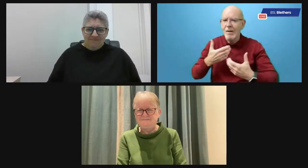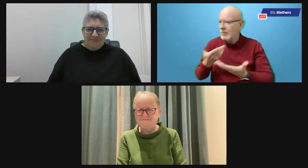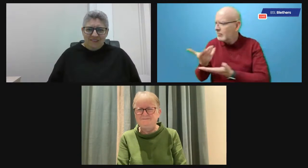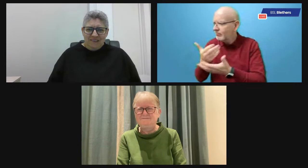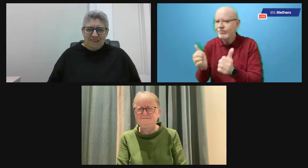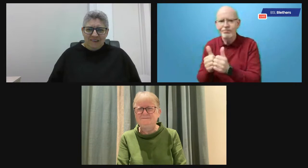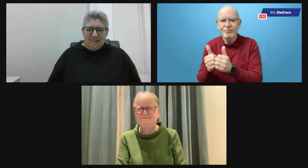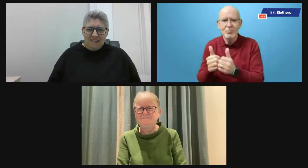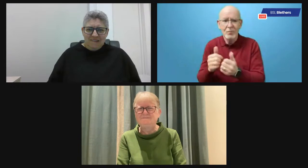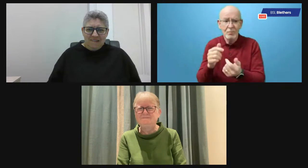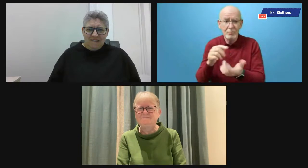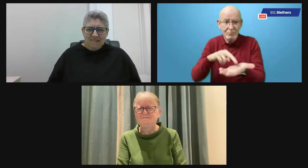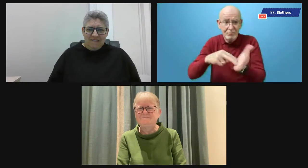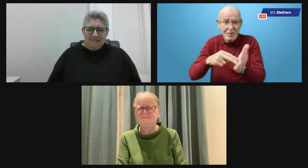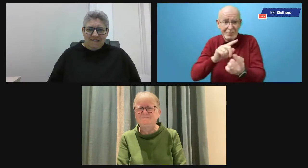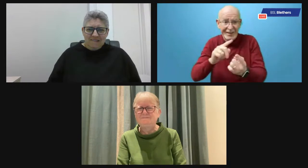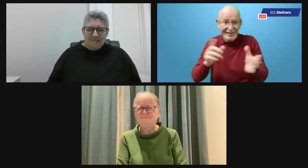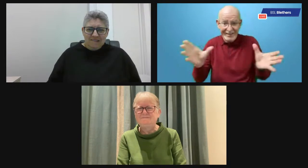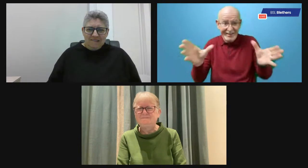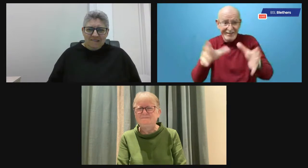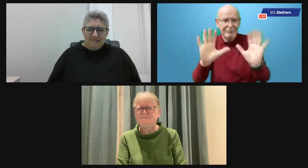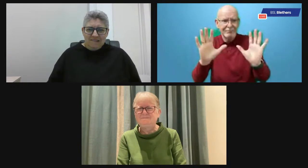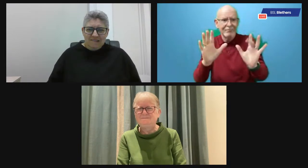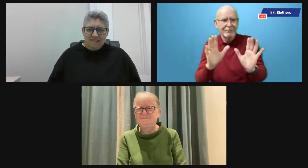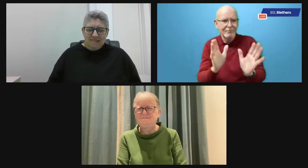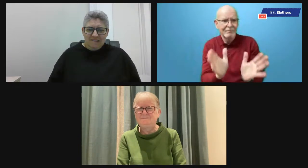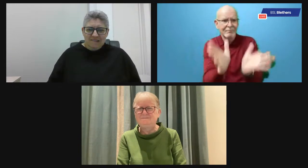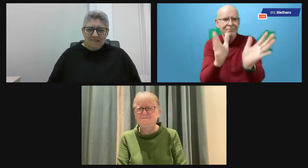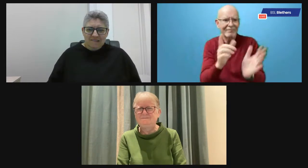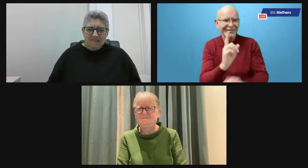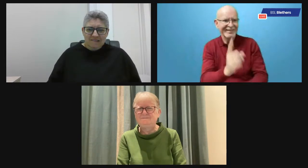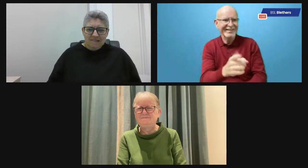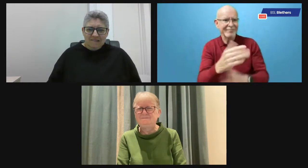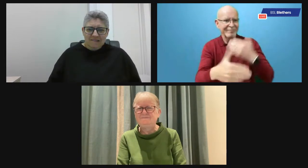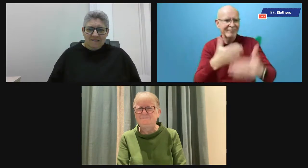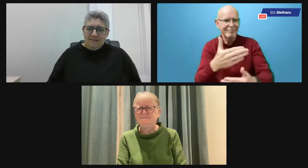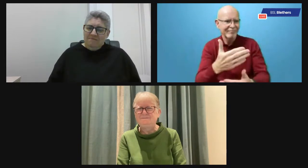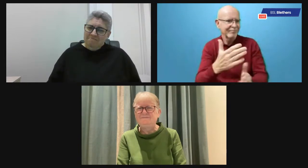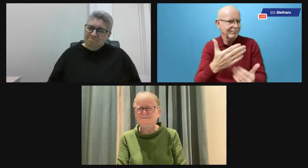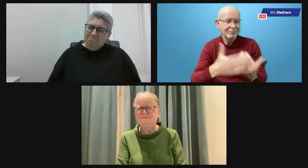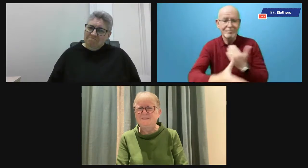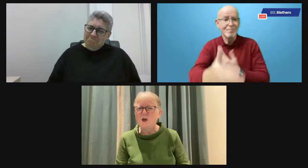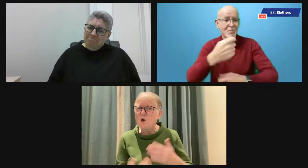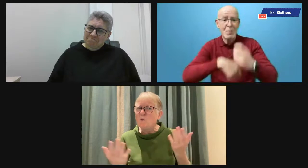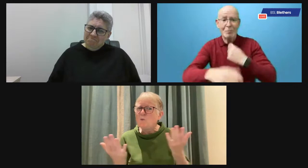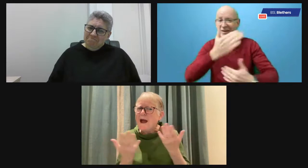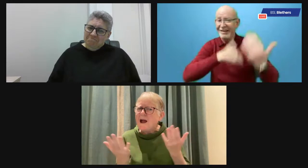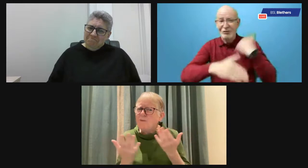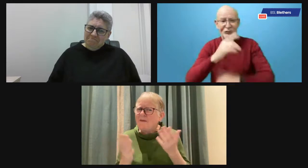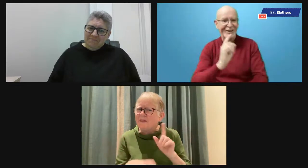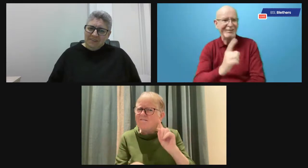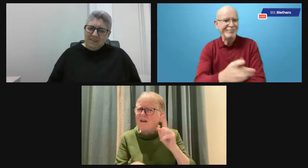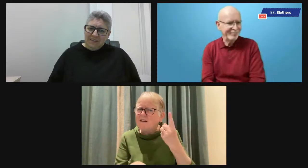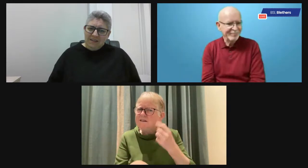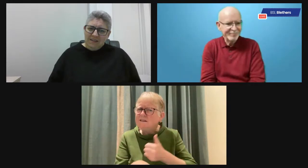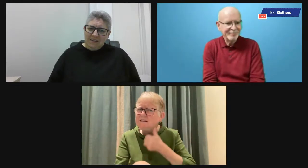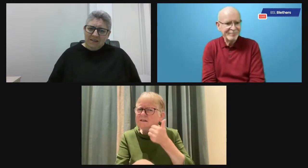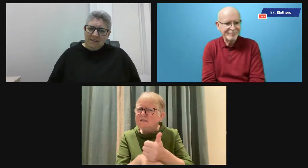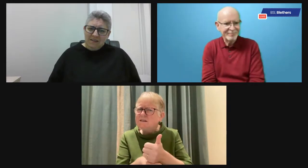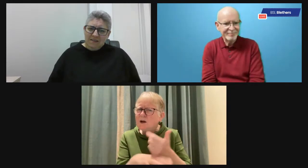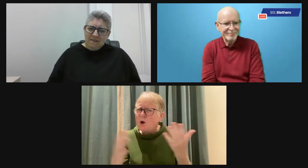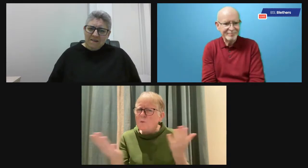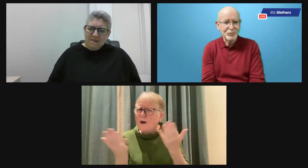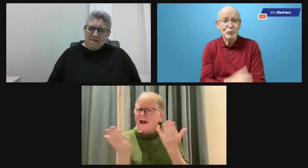how we actually, formally set up the association. And it was due to the frustration, loneliness,